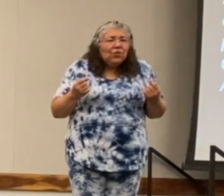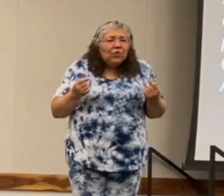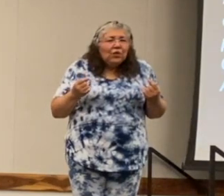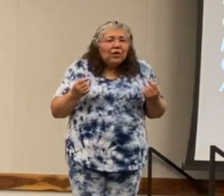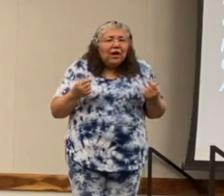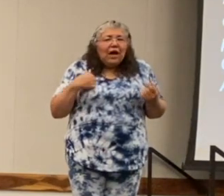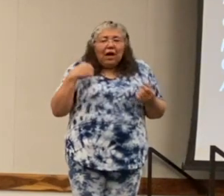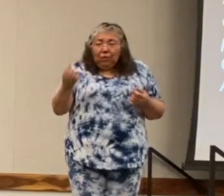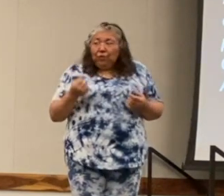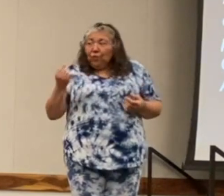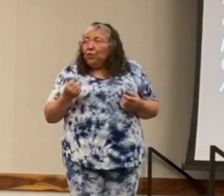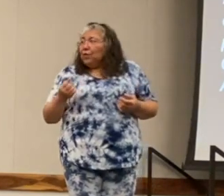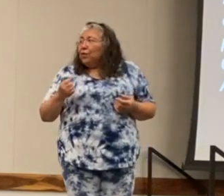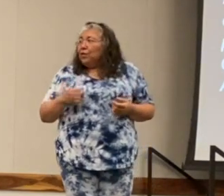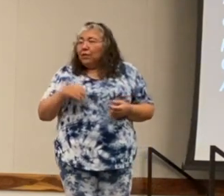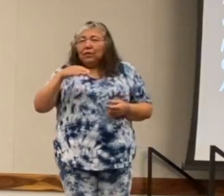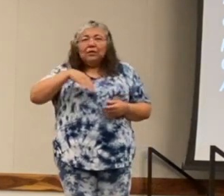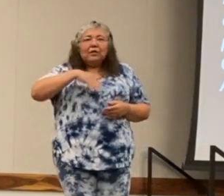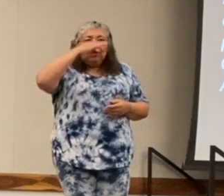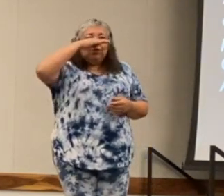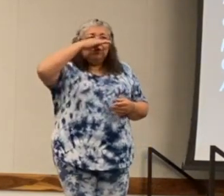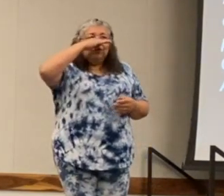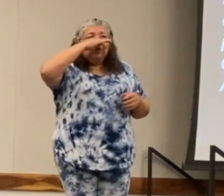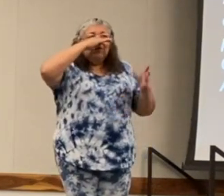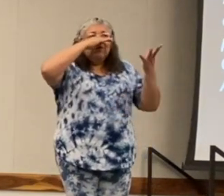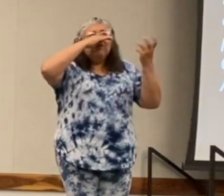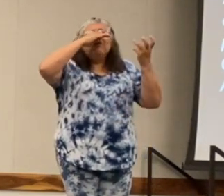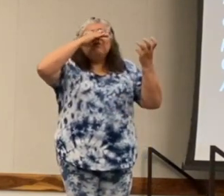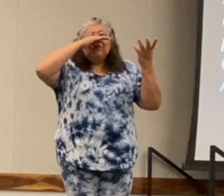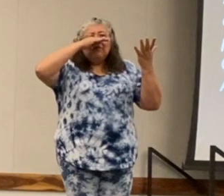I would roll the window up like this and be like, what do you want?